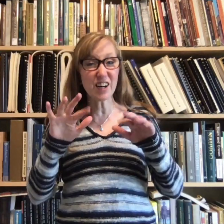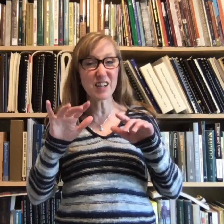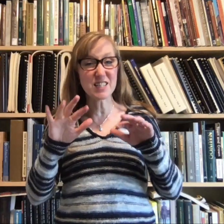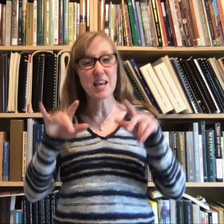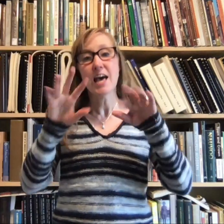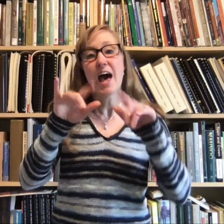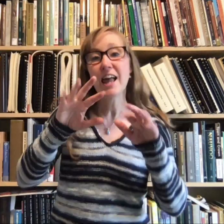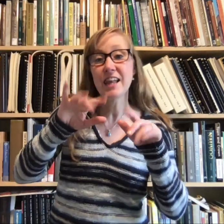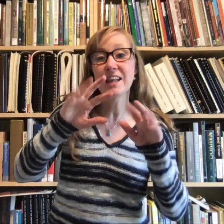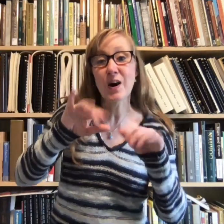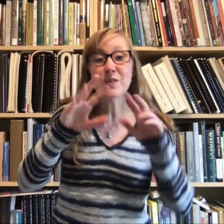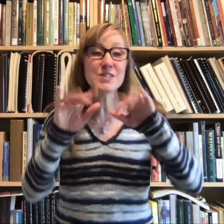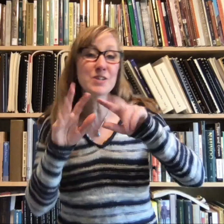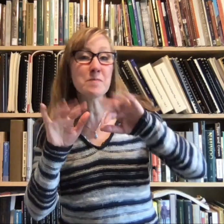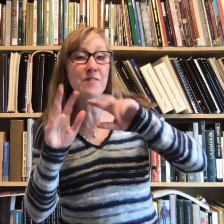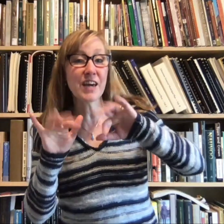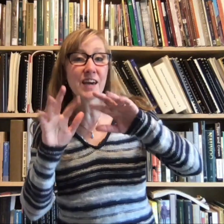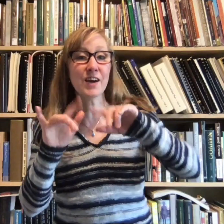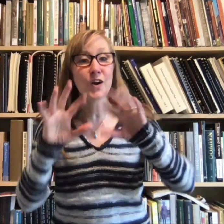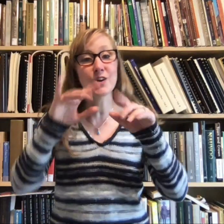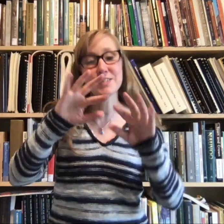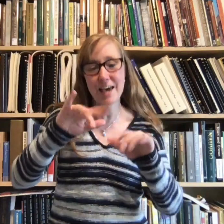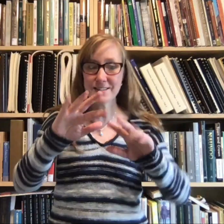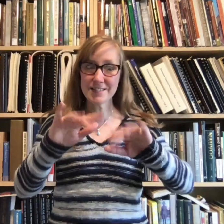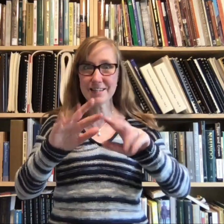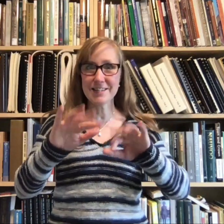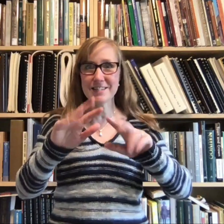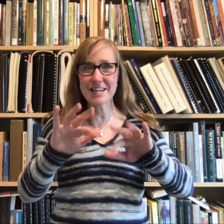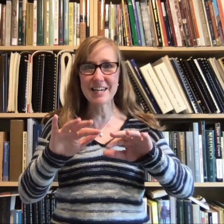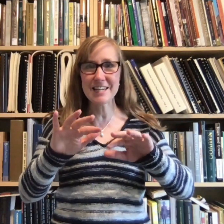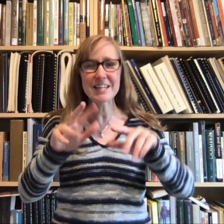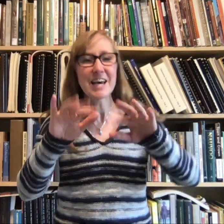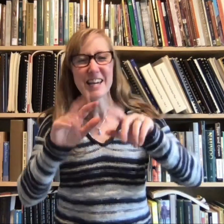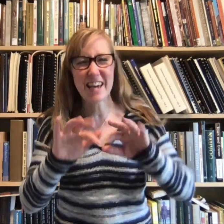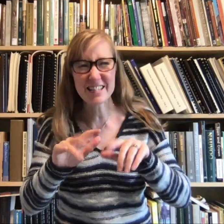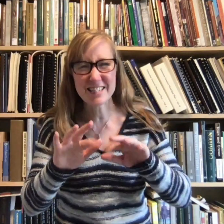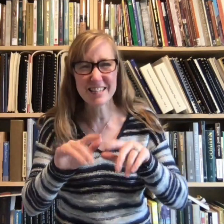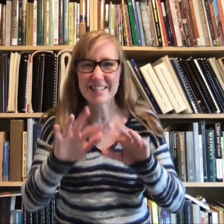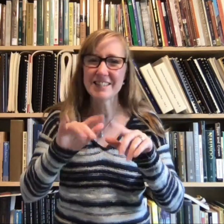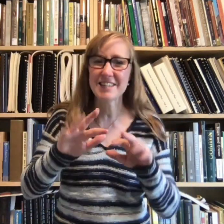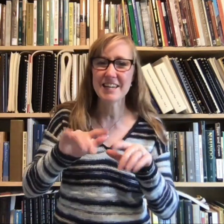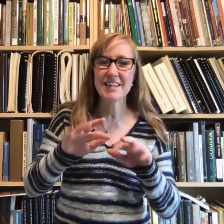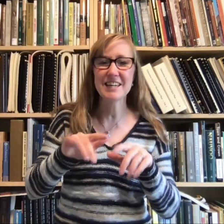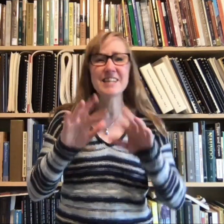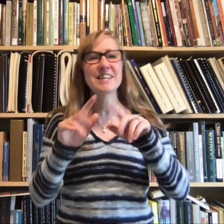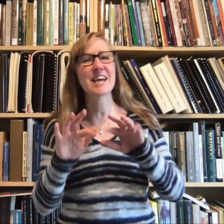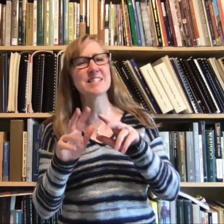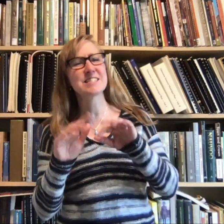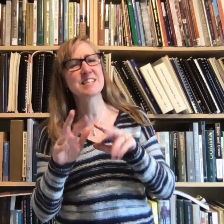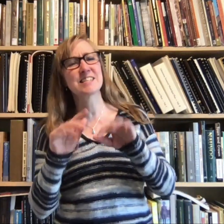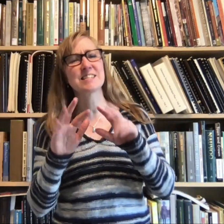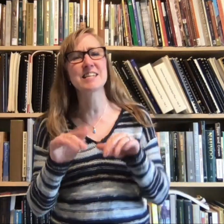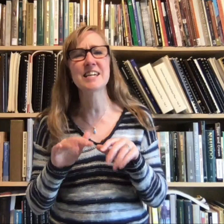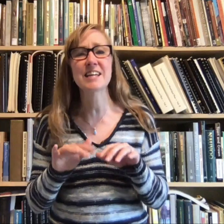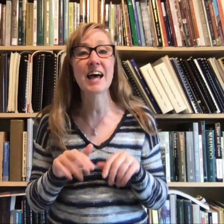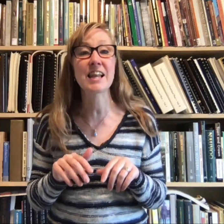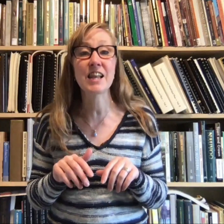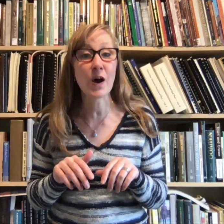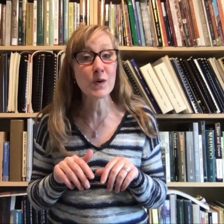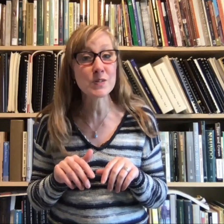fingers. Hello to my fingers. Yes, indeed. Yes, indeed. Yes, indeed. Hello to